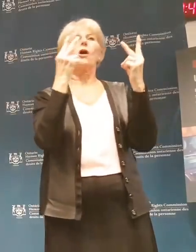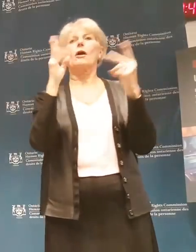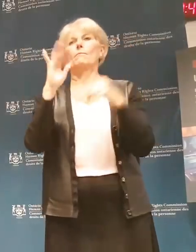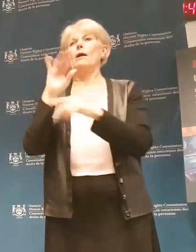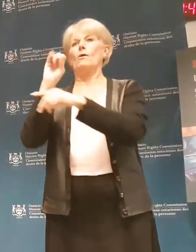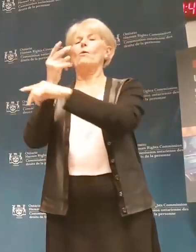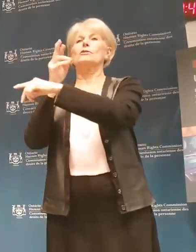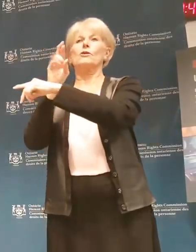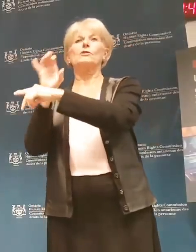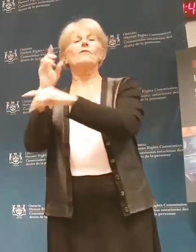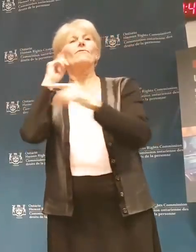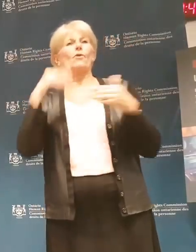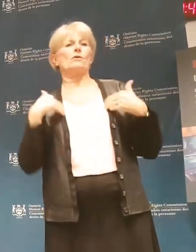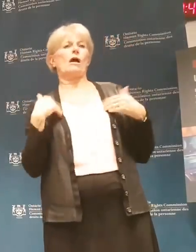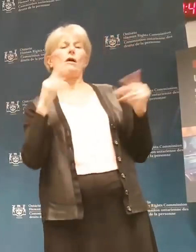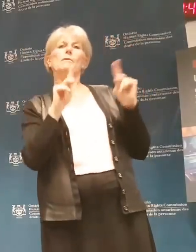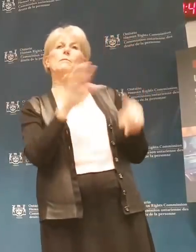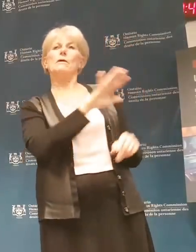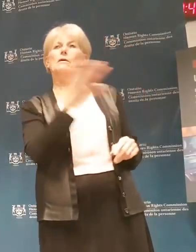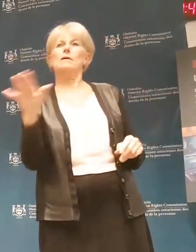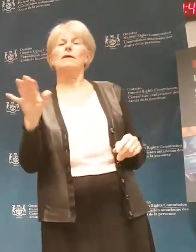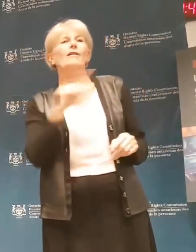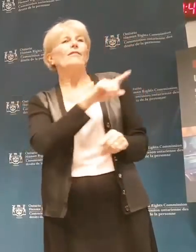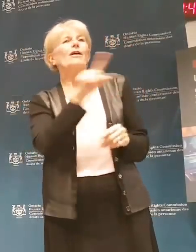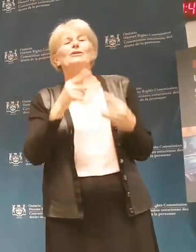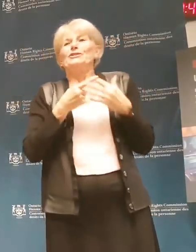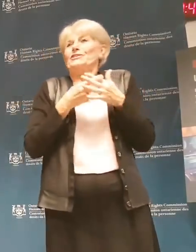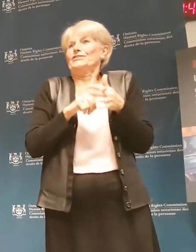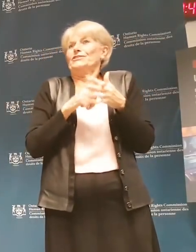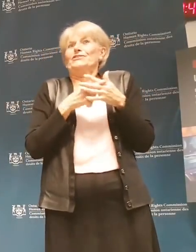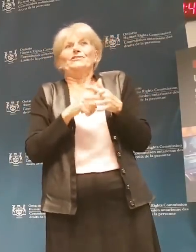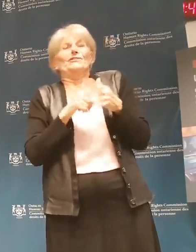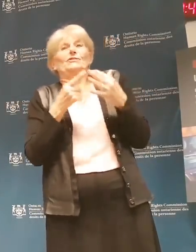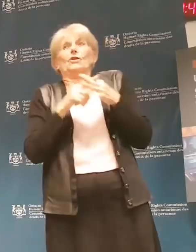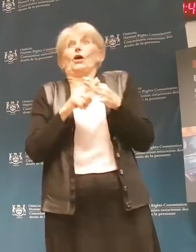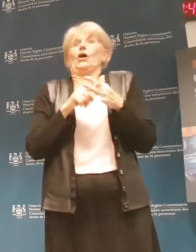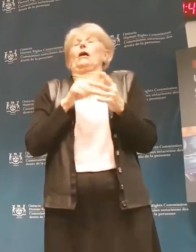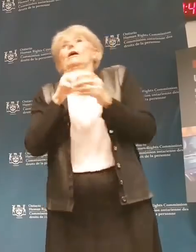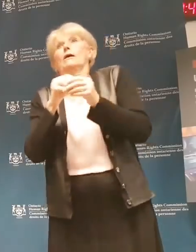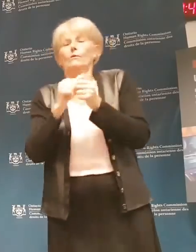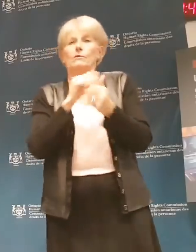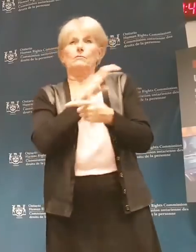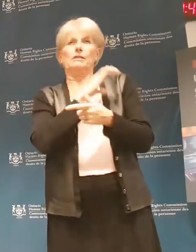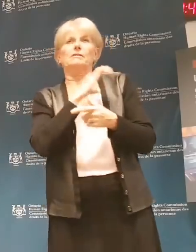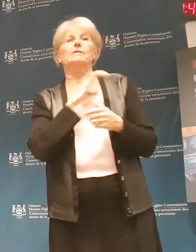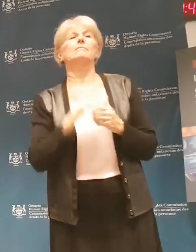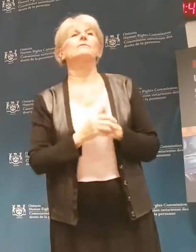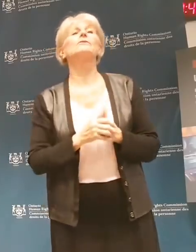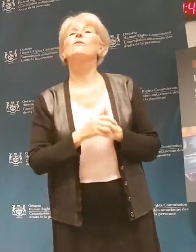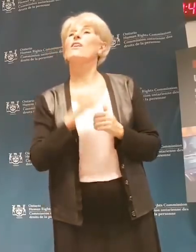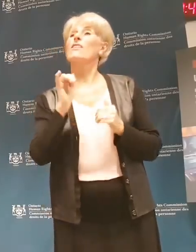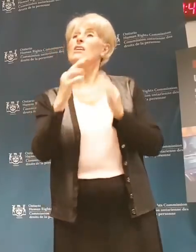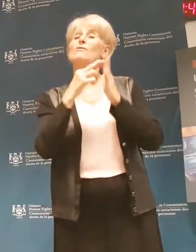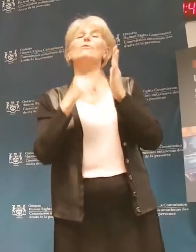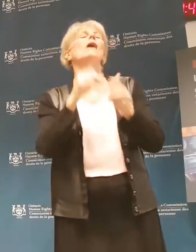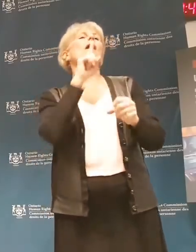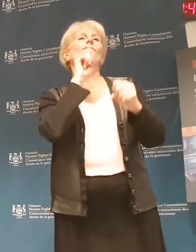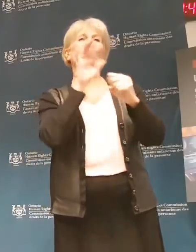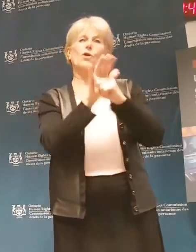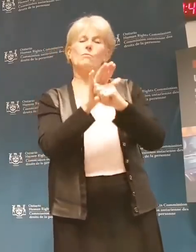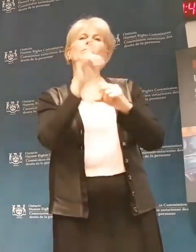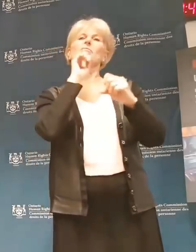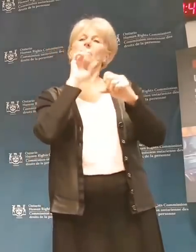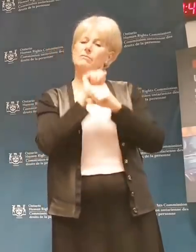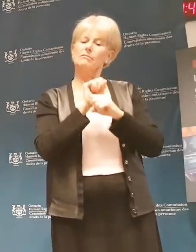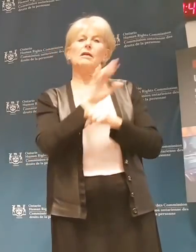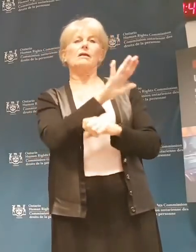Commission played for the young people who were just beginning to have these types of interactions with police. This report confirms the realities of